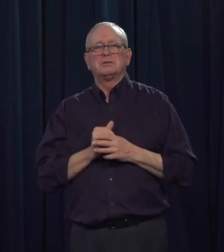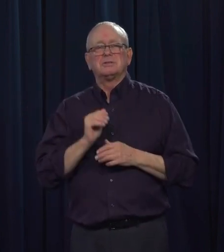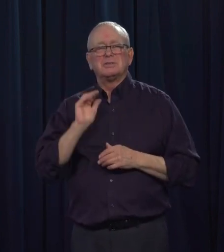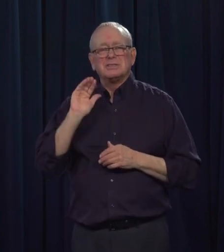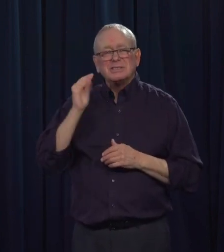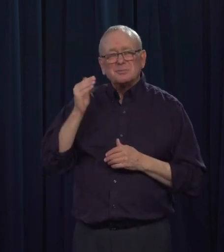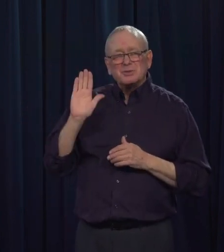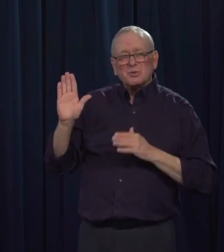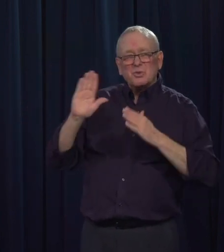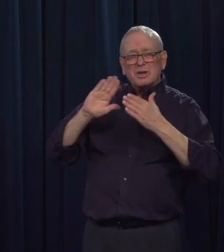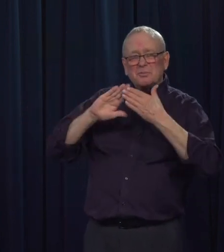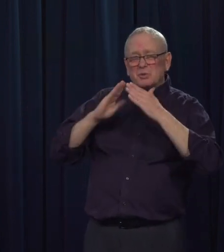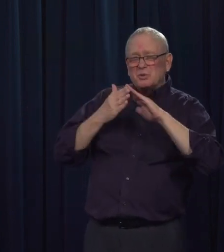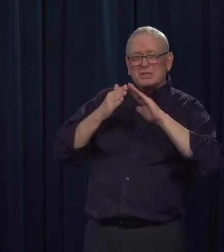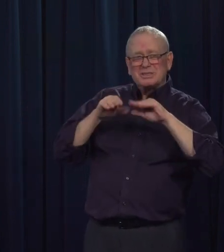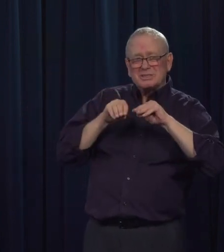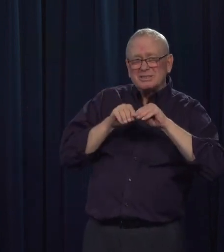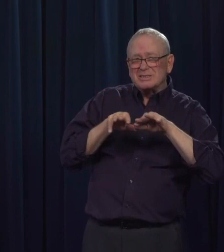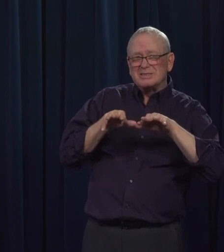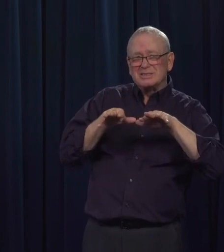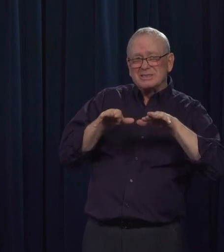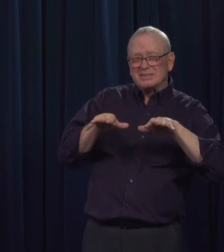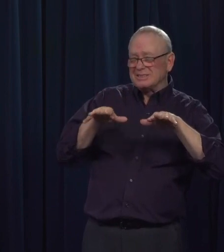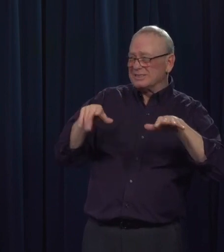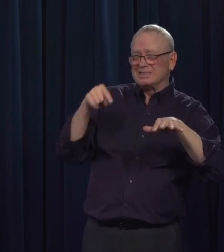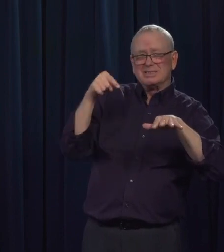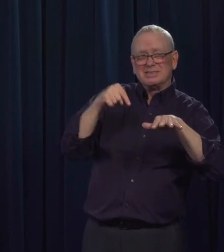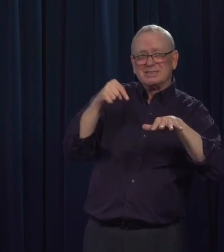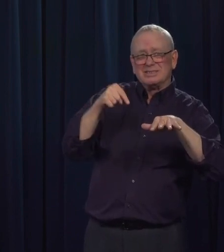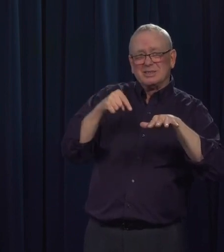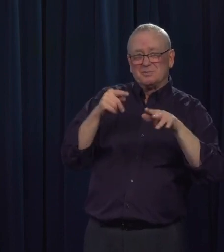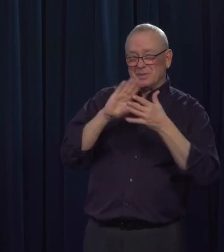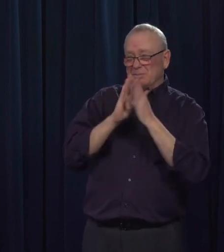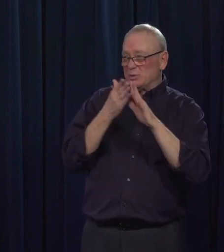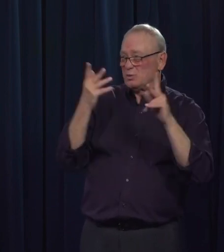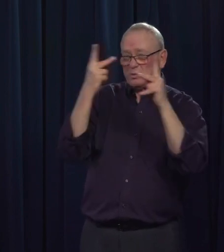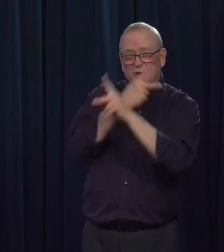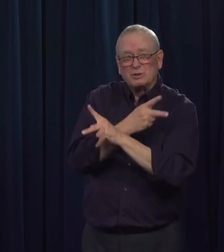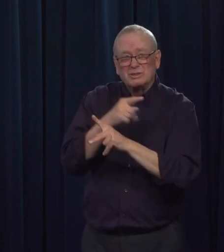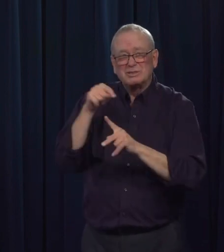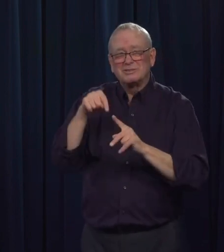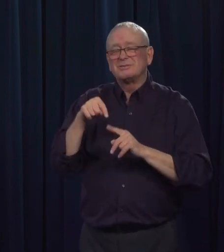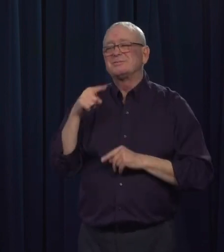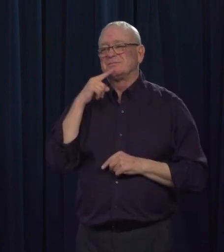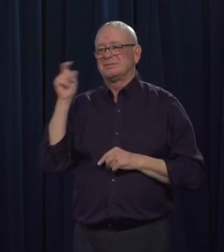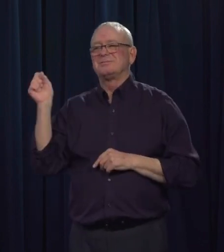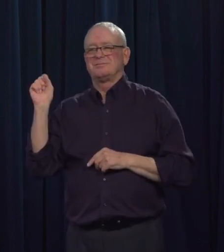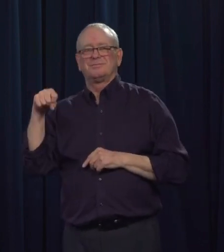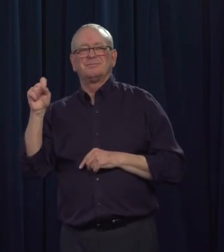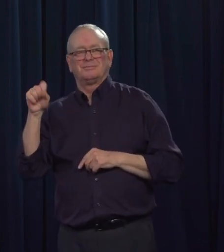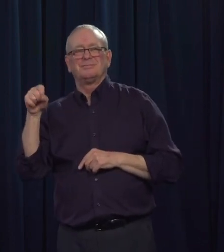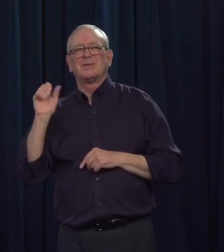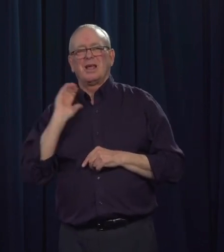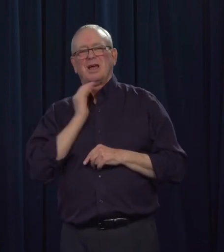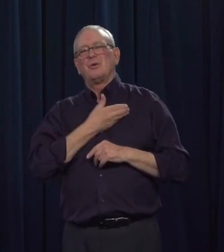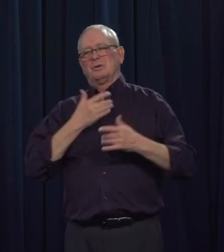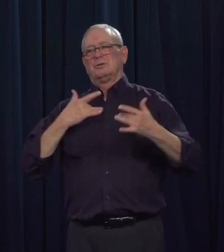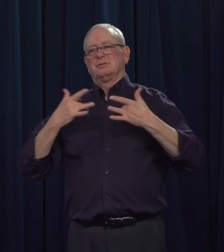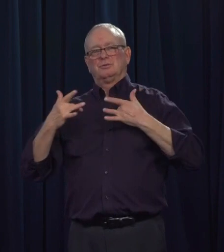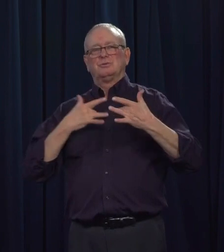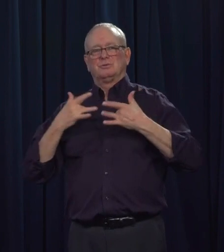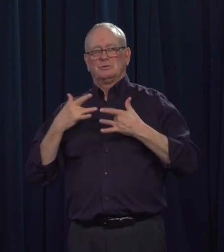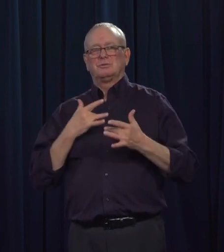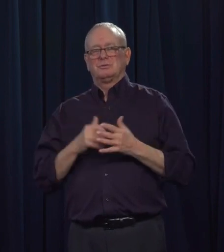biggest concern. I think we've dealt with, again, the one front of returning travelers with the measures we've put in place. And we need to make sure that those are being